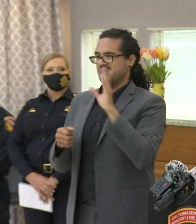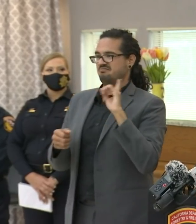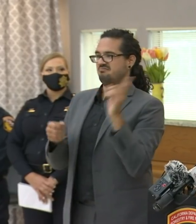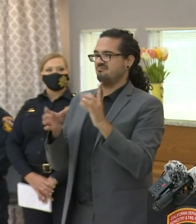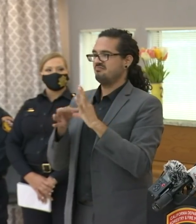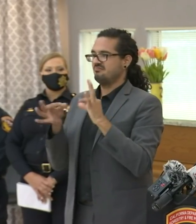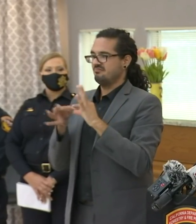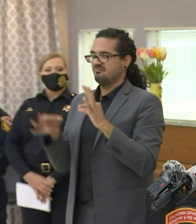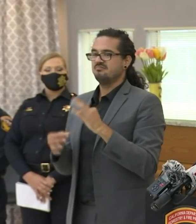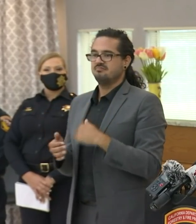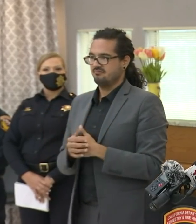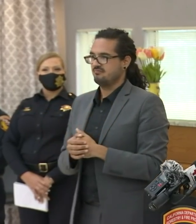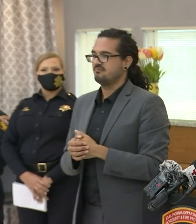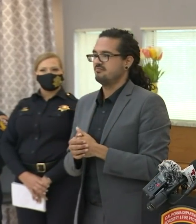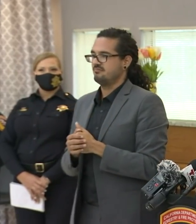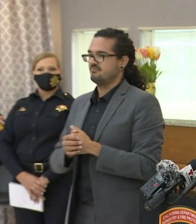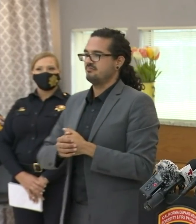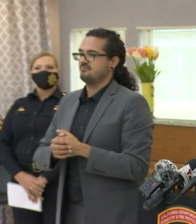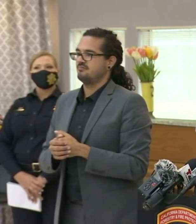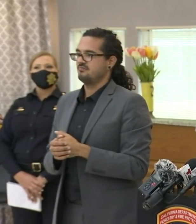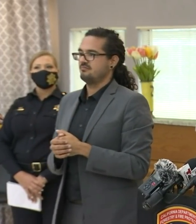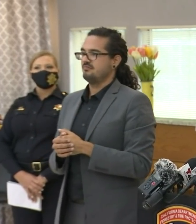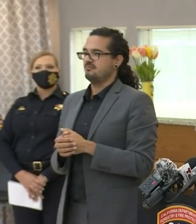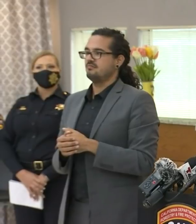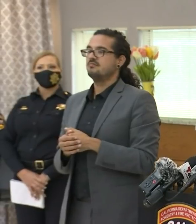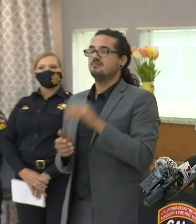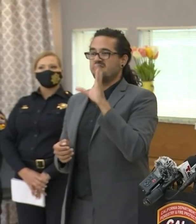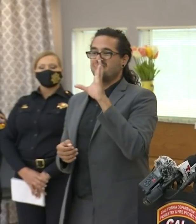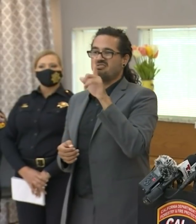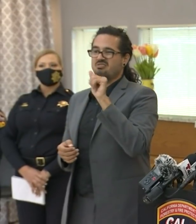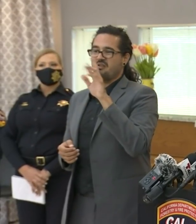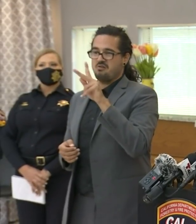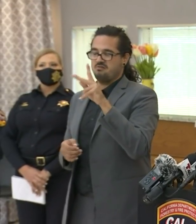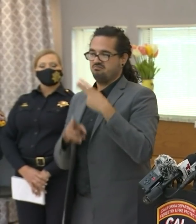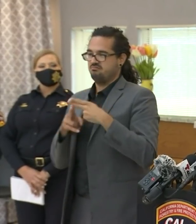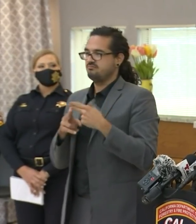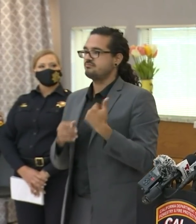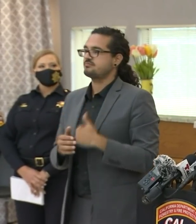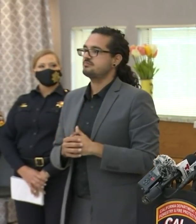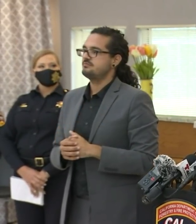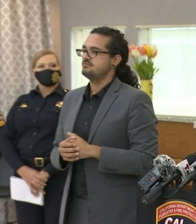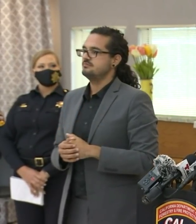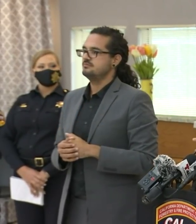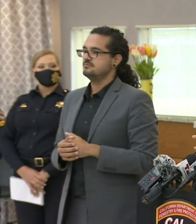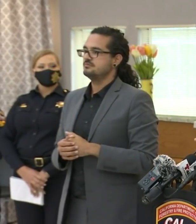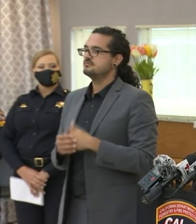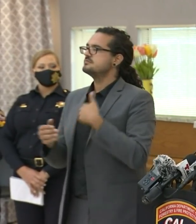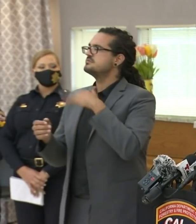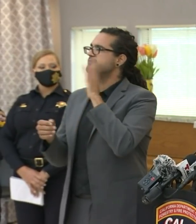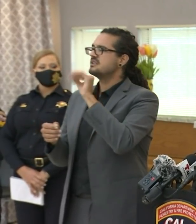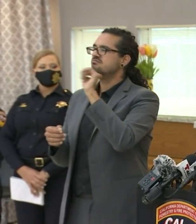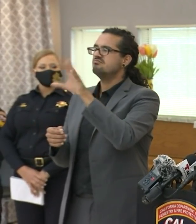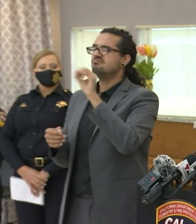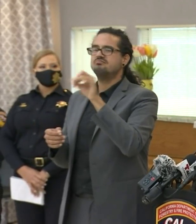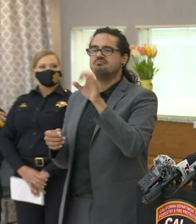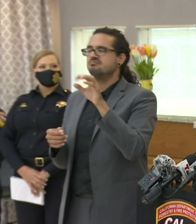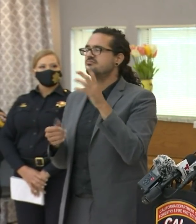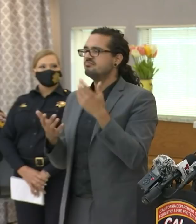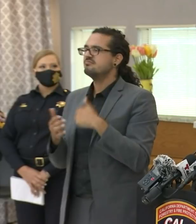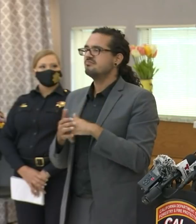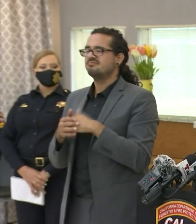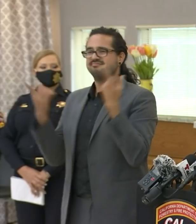Well, good evening. So I want to touch on kind of what we did today and our progress. So for us, burglary suppression, that's our